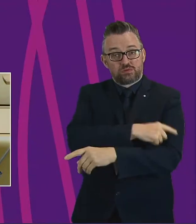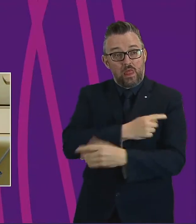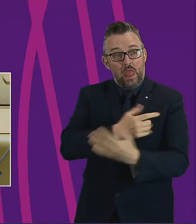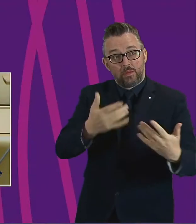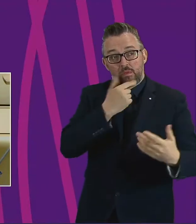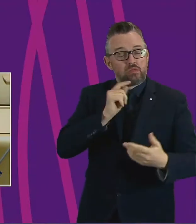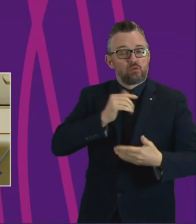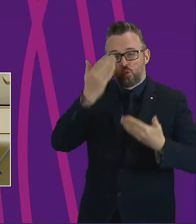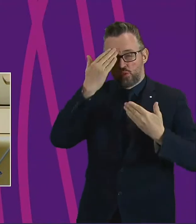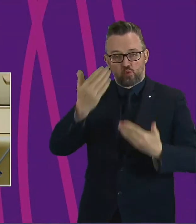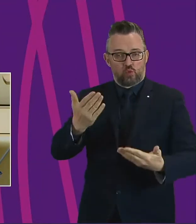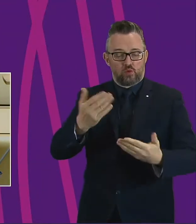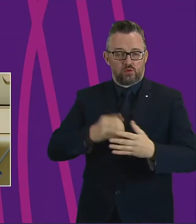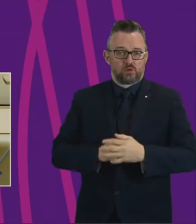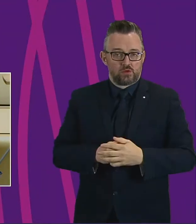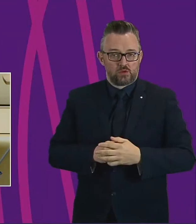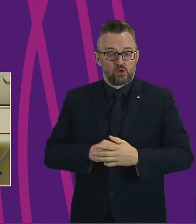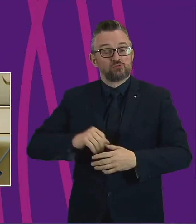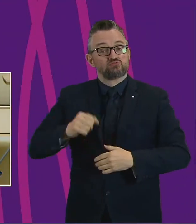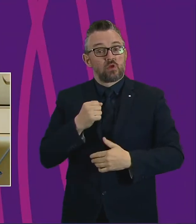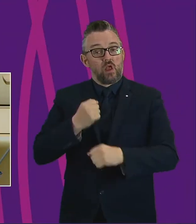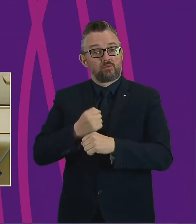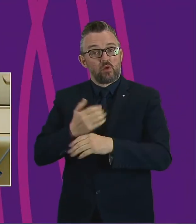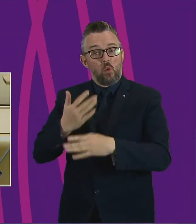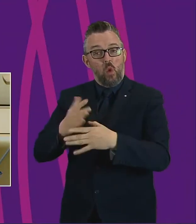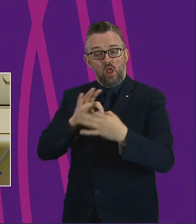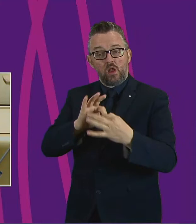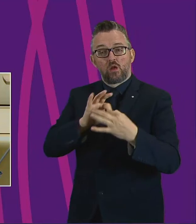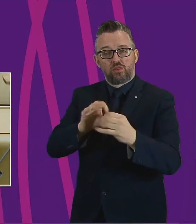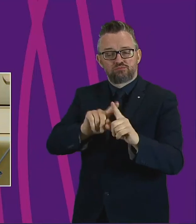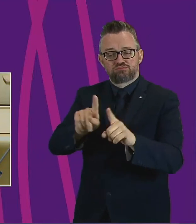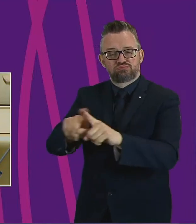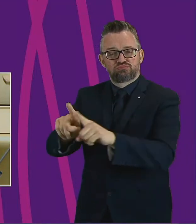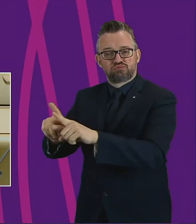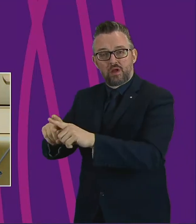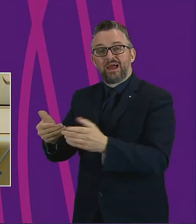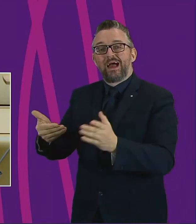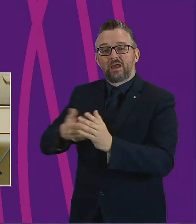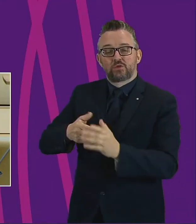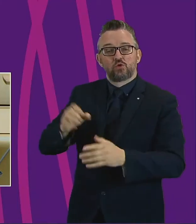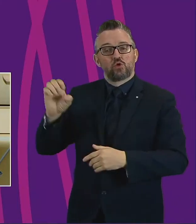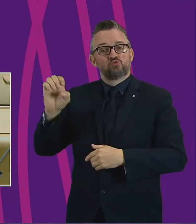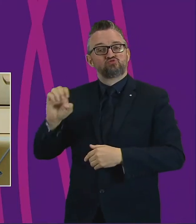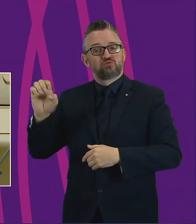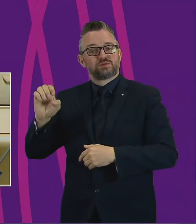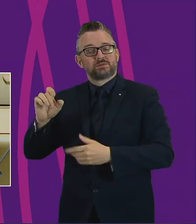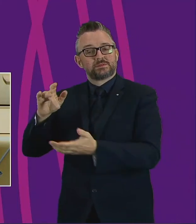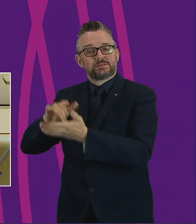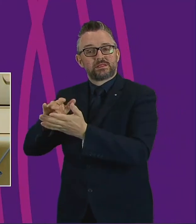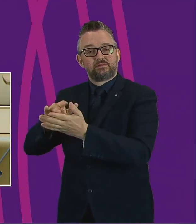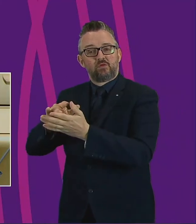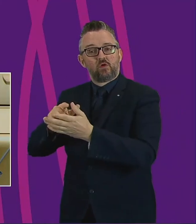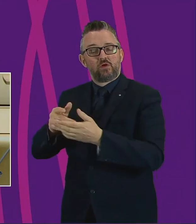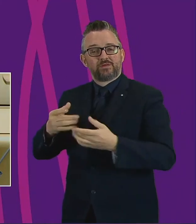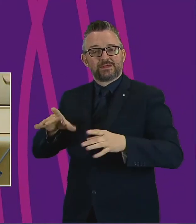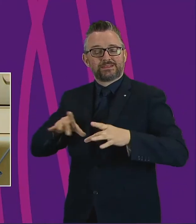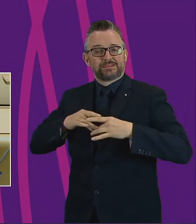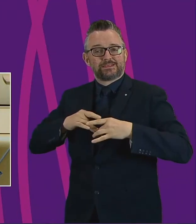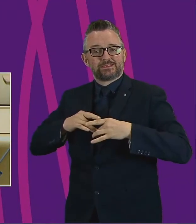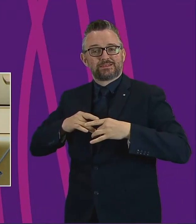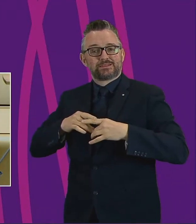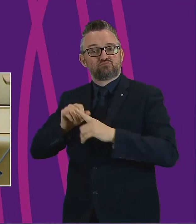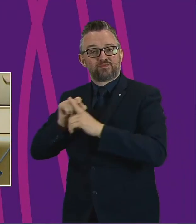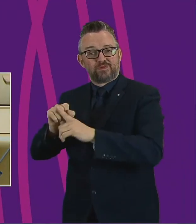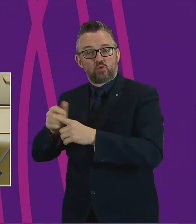Scottish Government is working with UK counterparts and with the European Centre for Disease Prevention and Control to